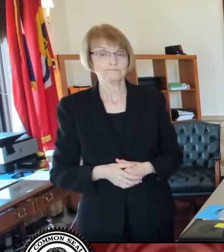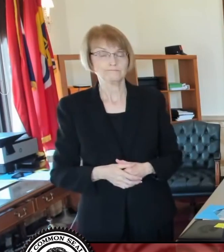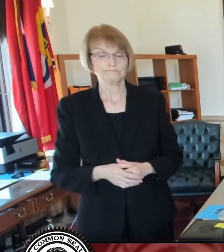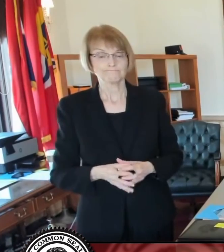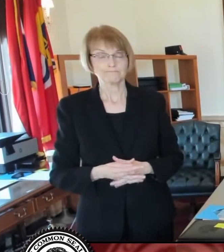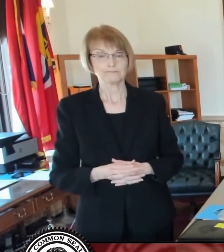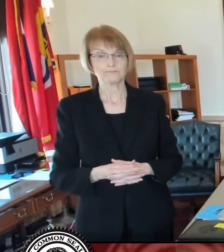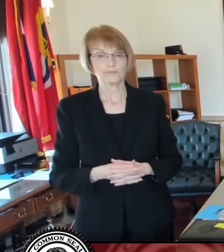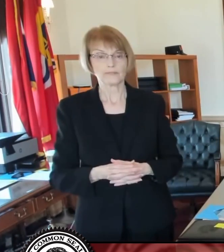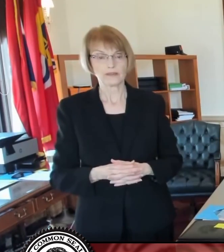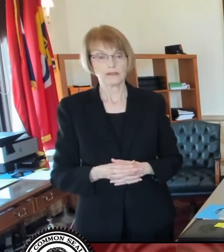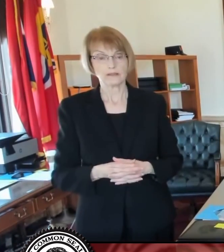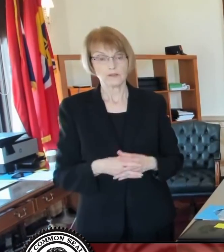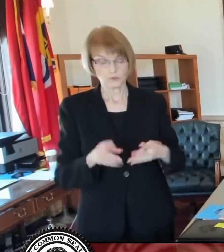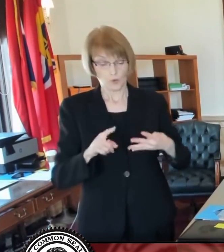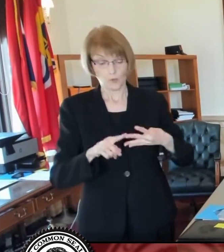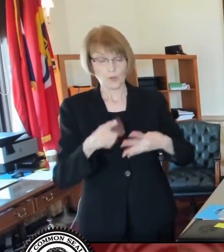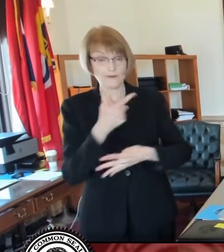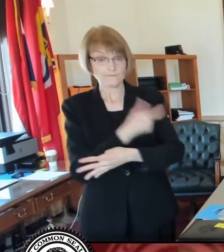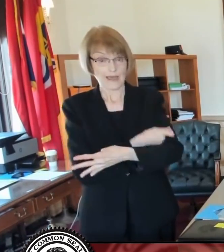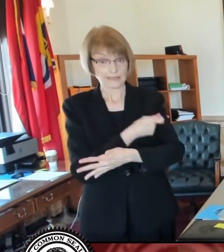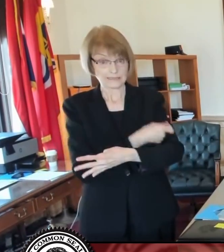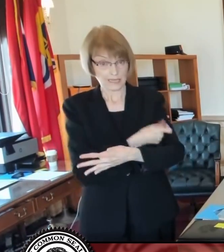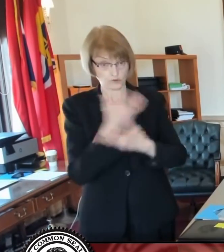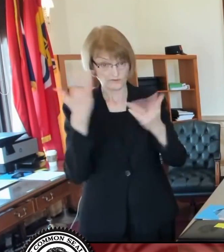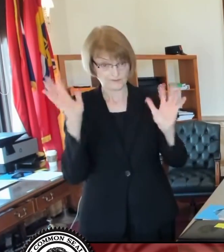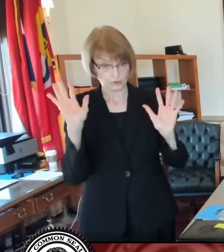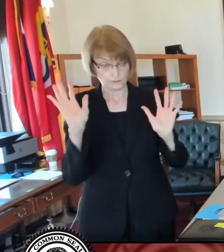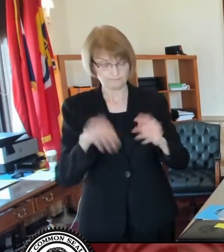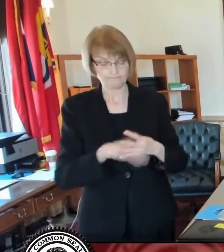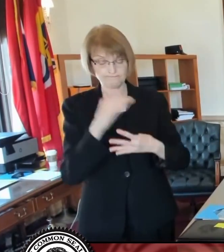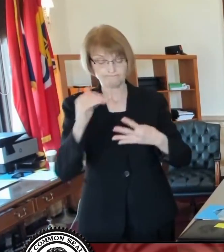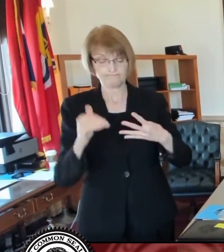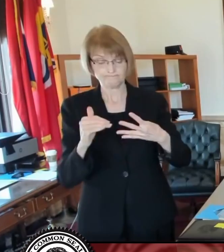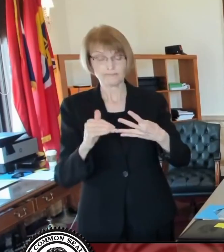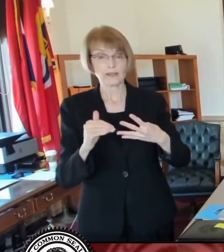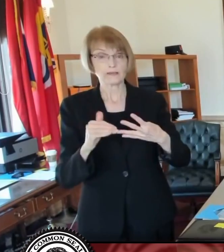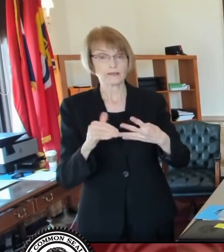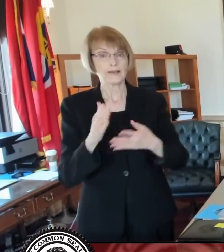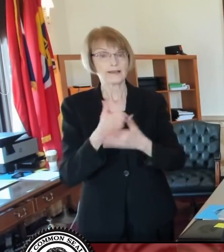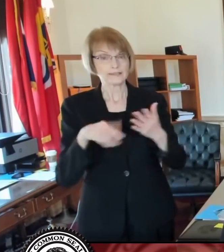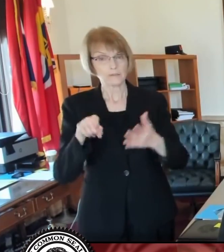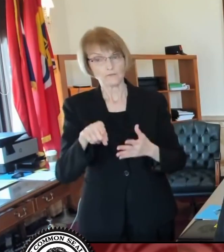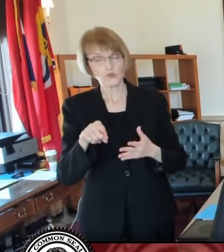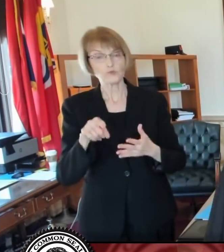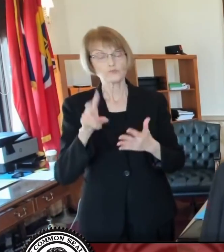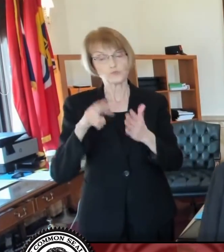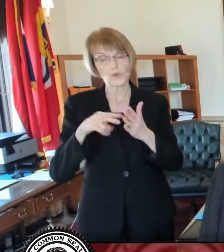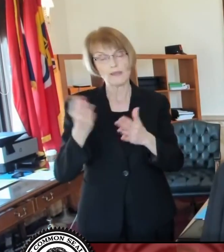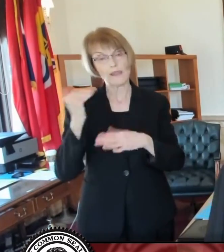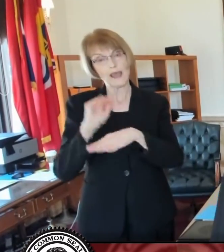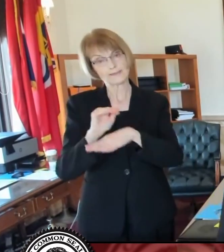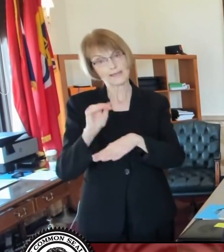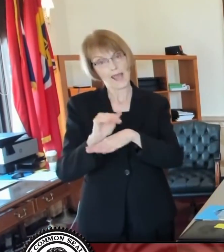So that's vaccinations. And then some of you probably have read that last